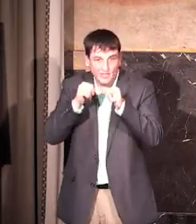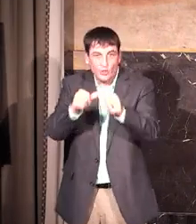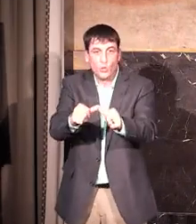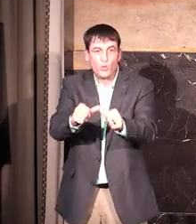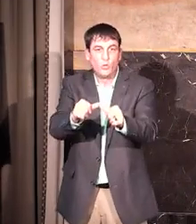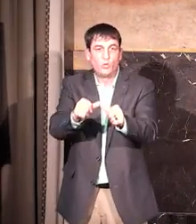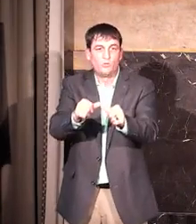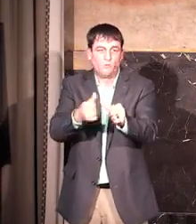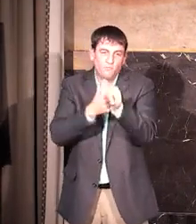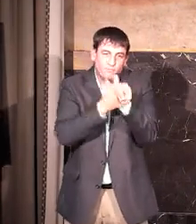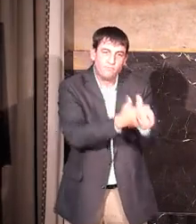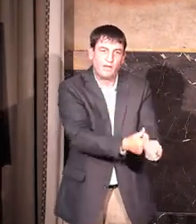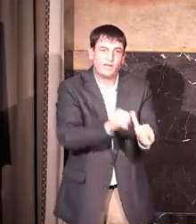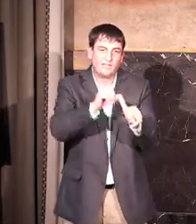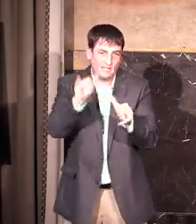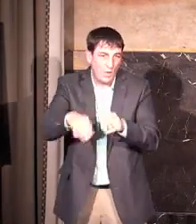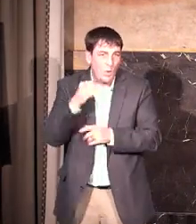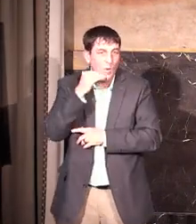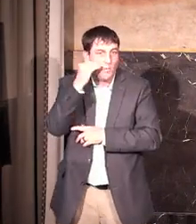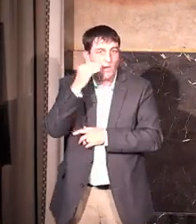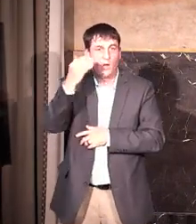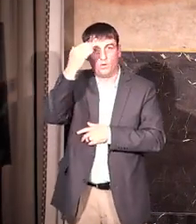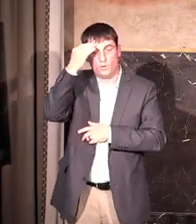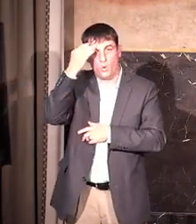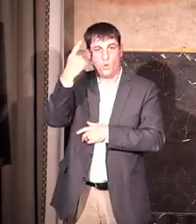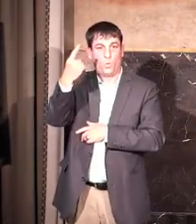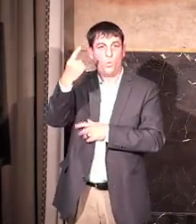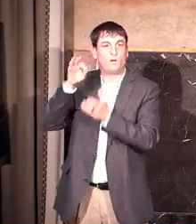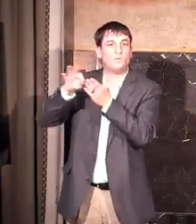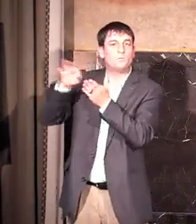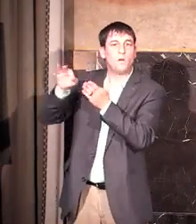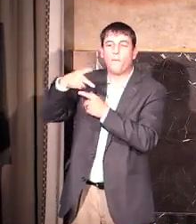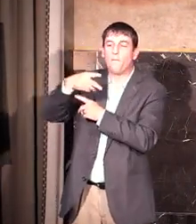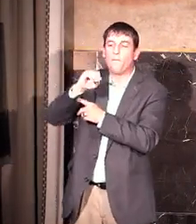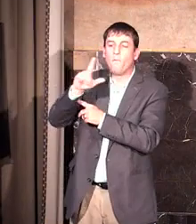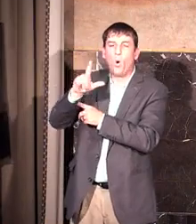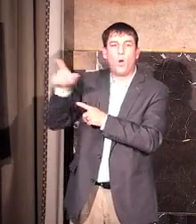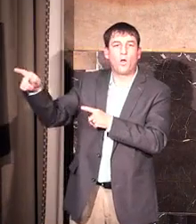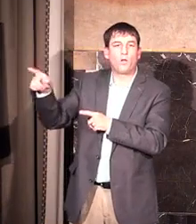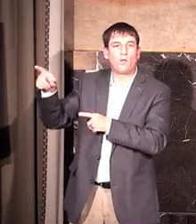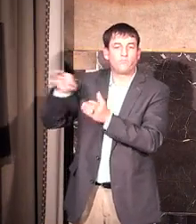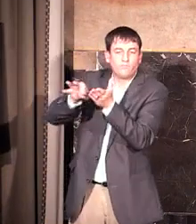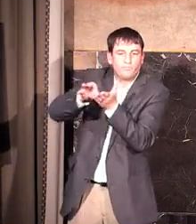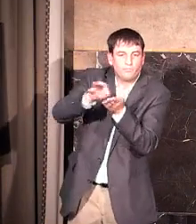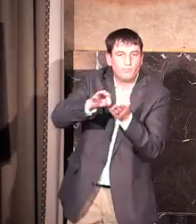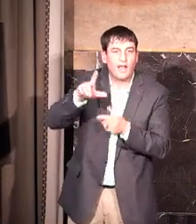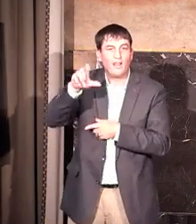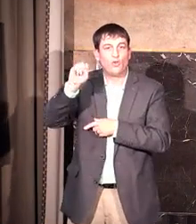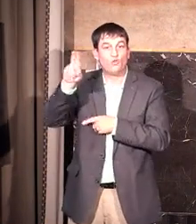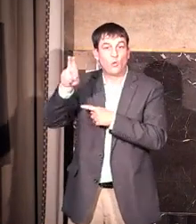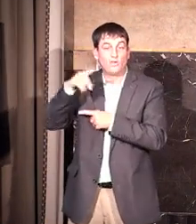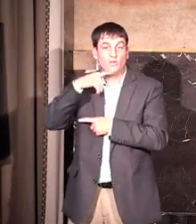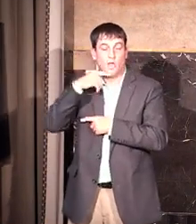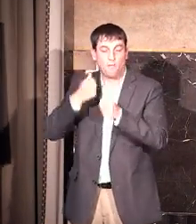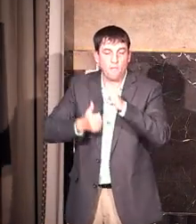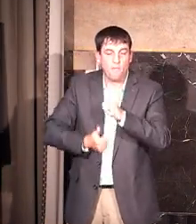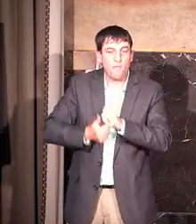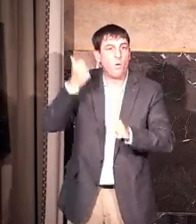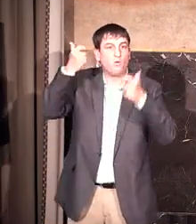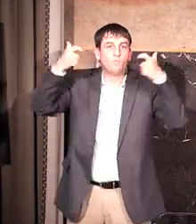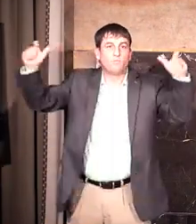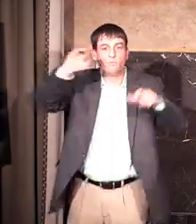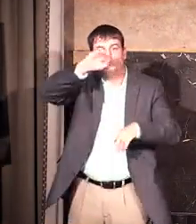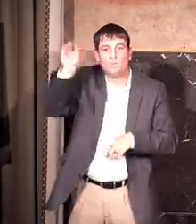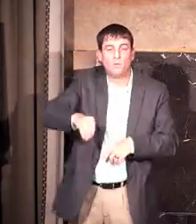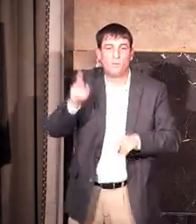I know that there was a poll that was released by LSU that showed that the vast majority of people understand how important